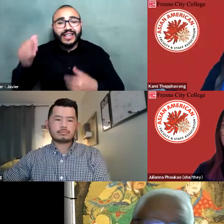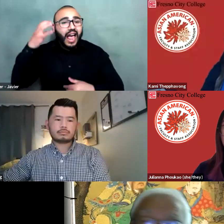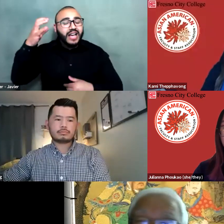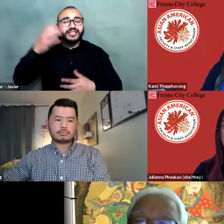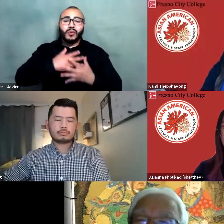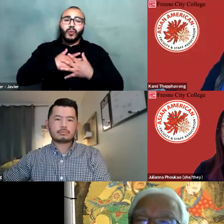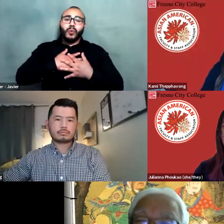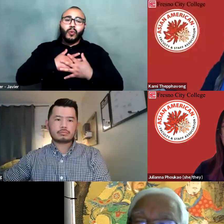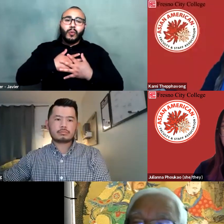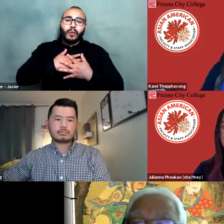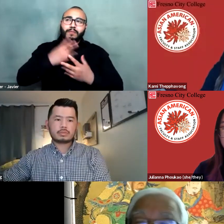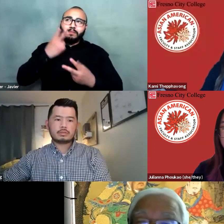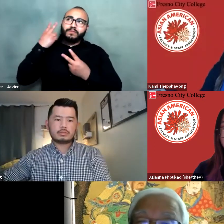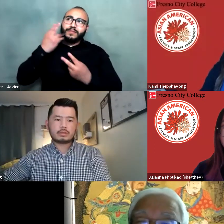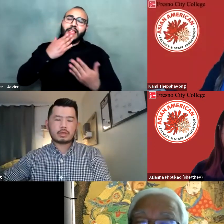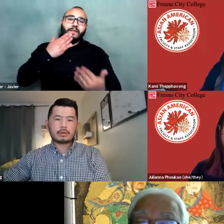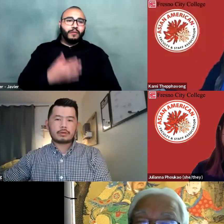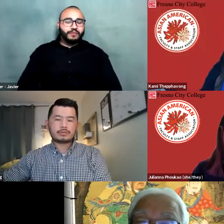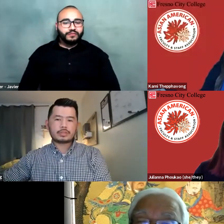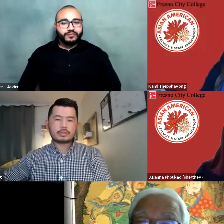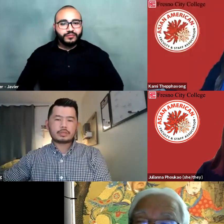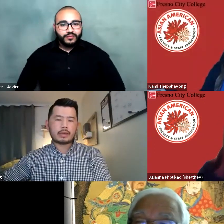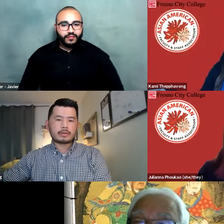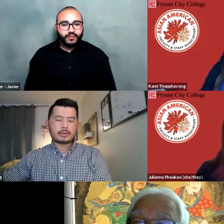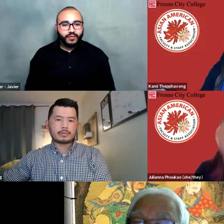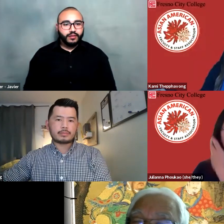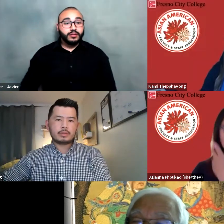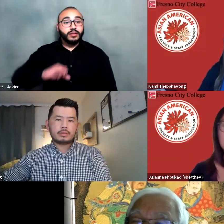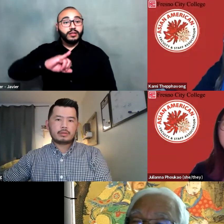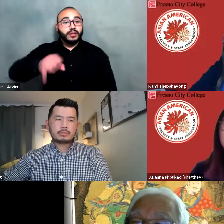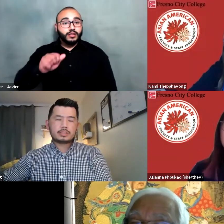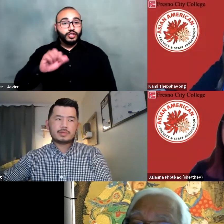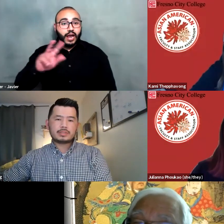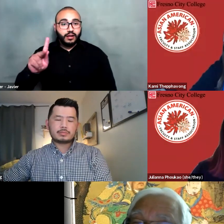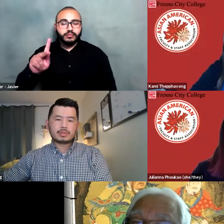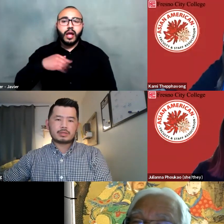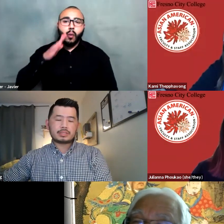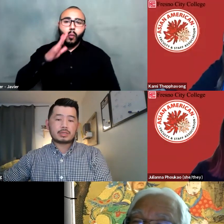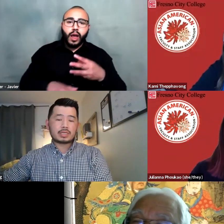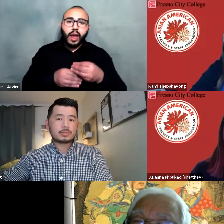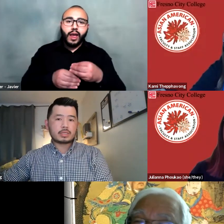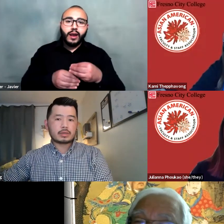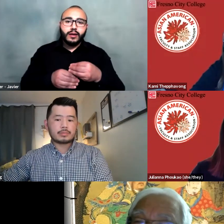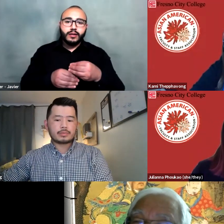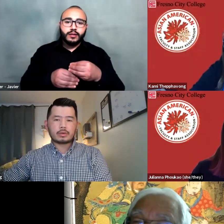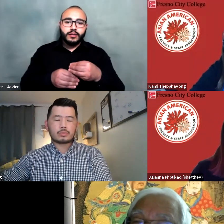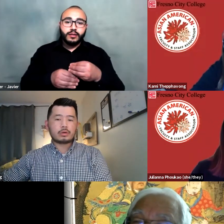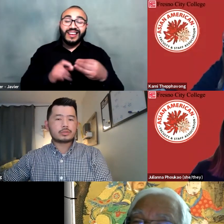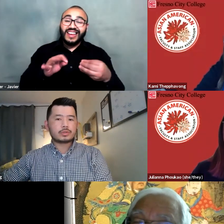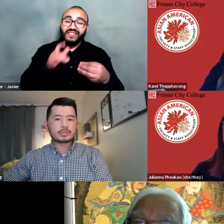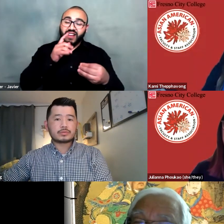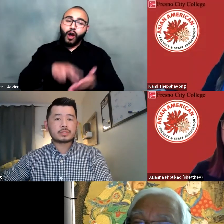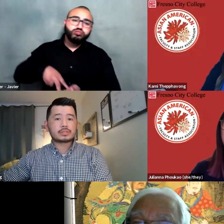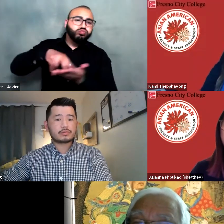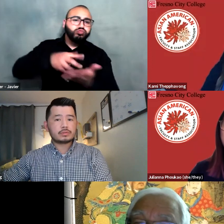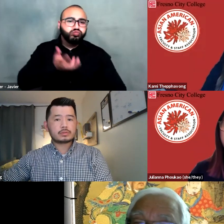Yeah, I was gonna add, Just by simply not speaking up, we're